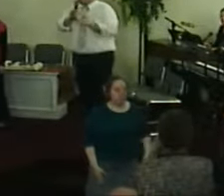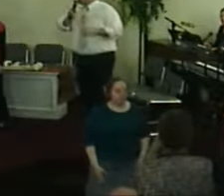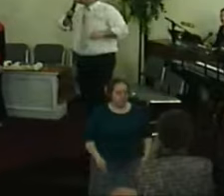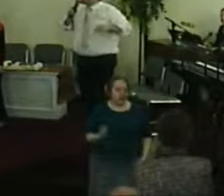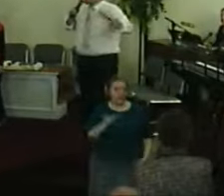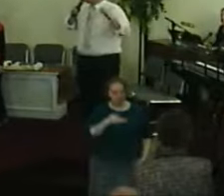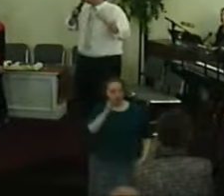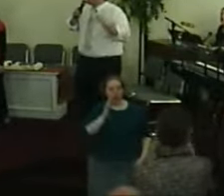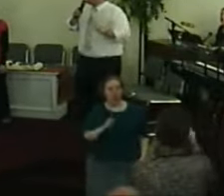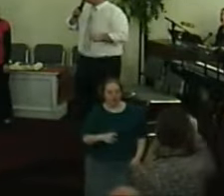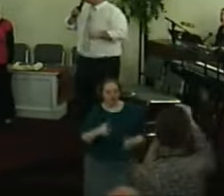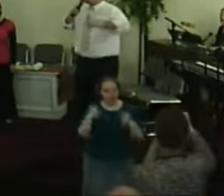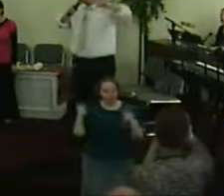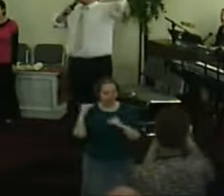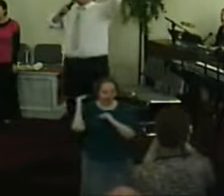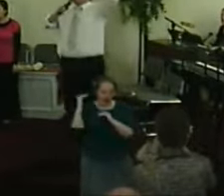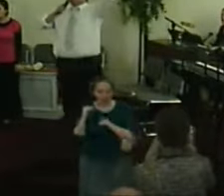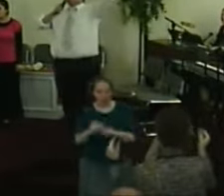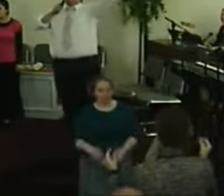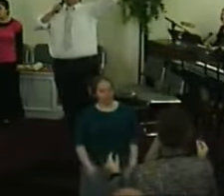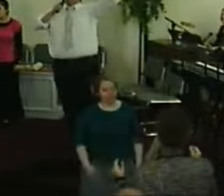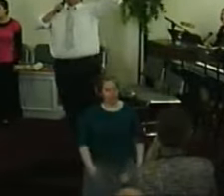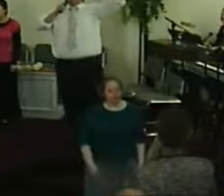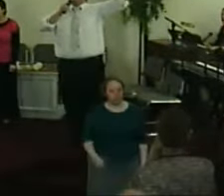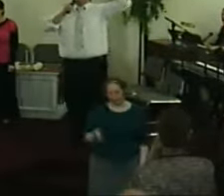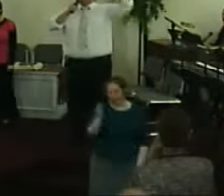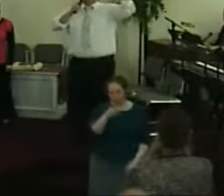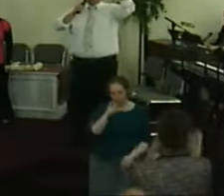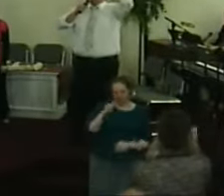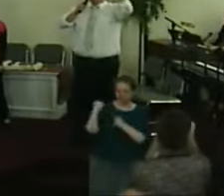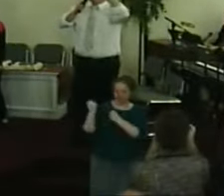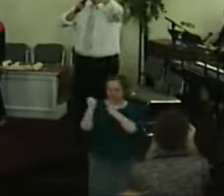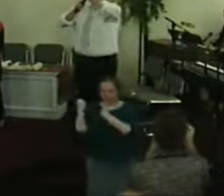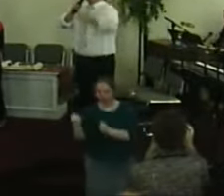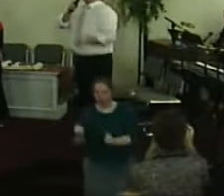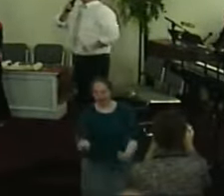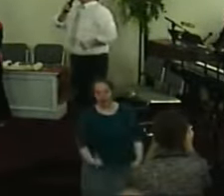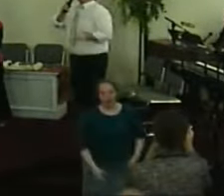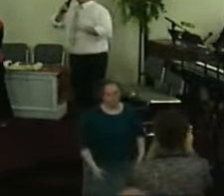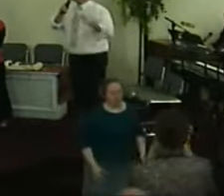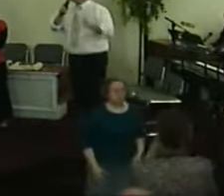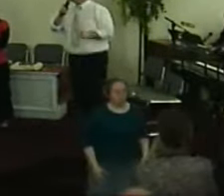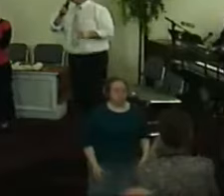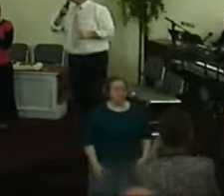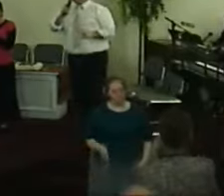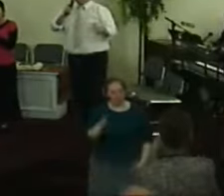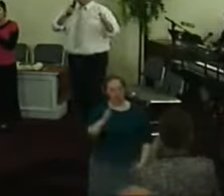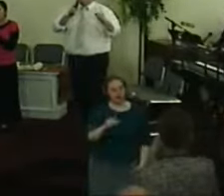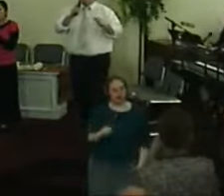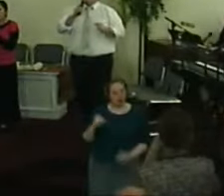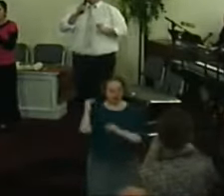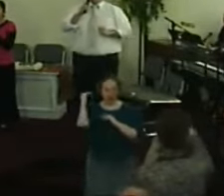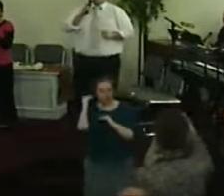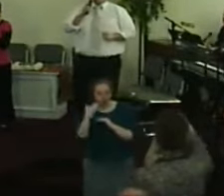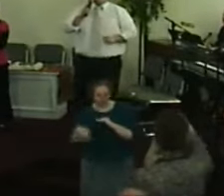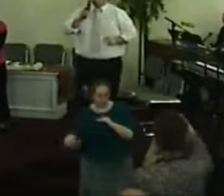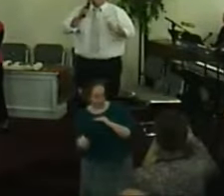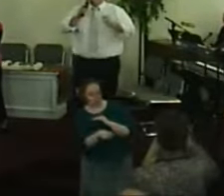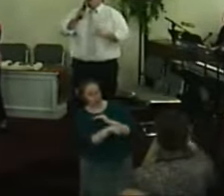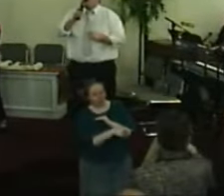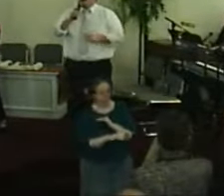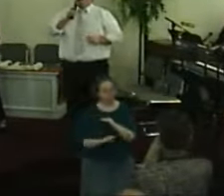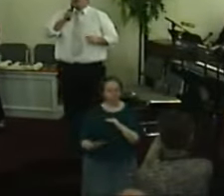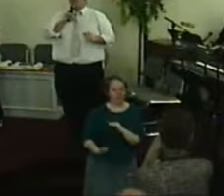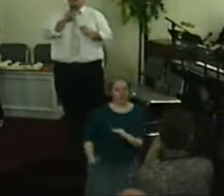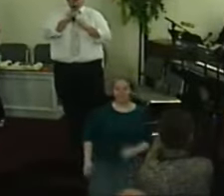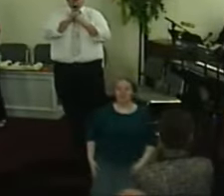Our God, our God is greater, our God is stronger, God, you are higher than any other,